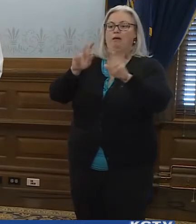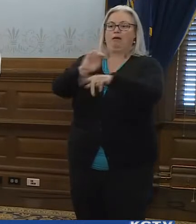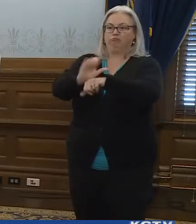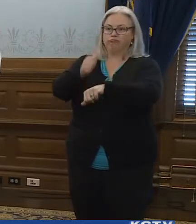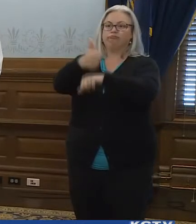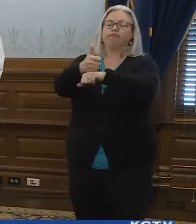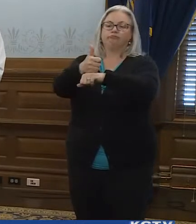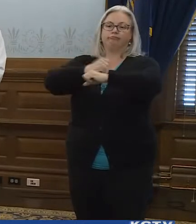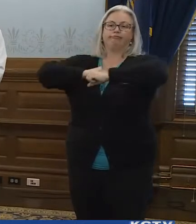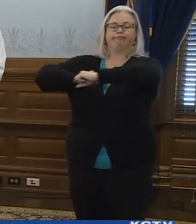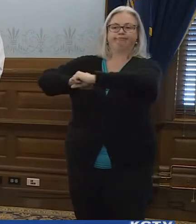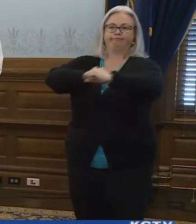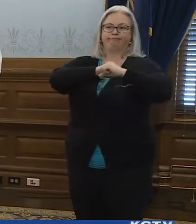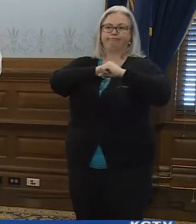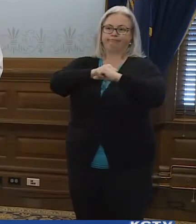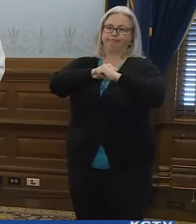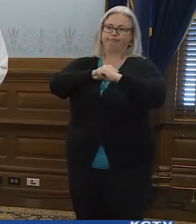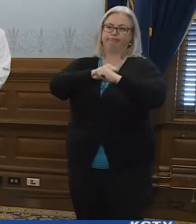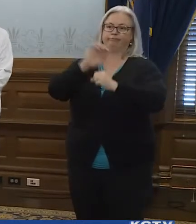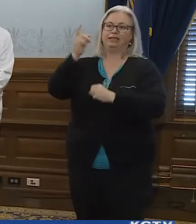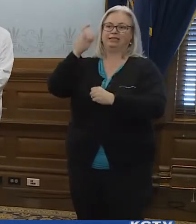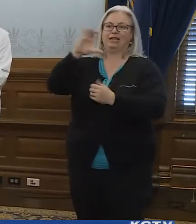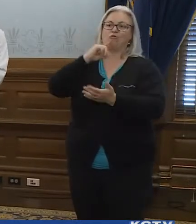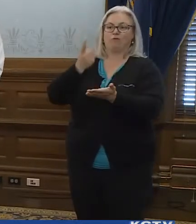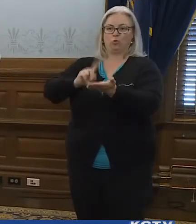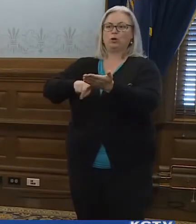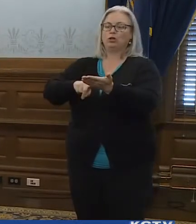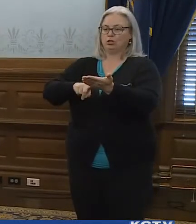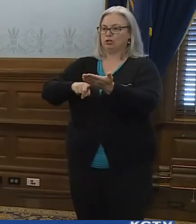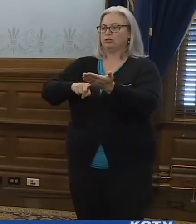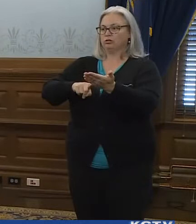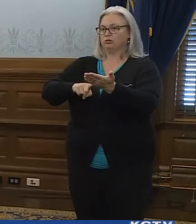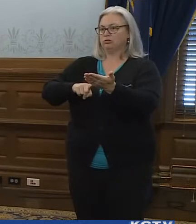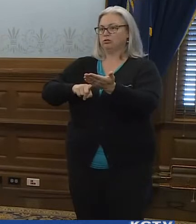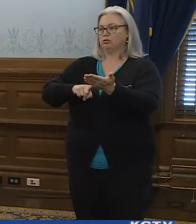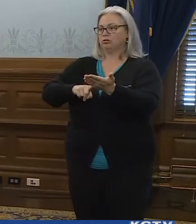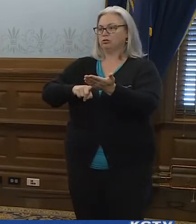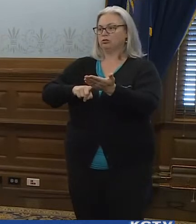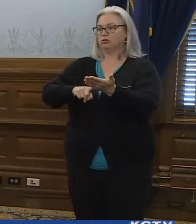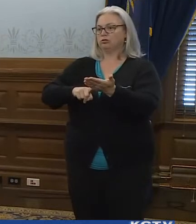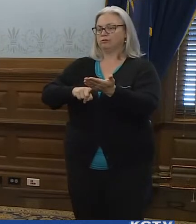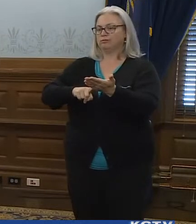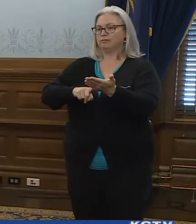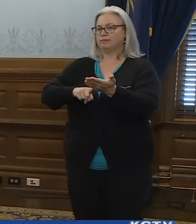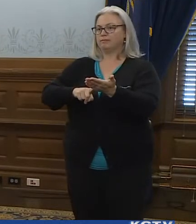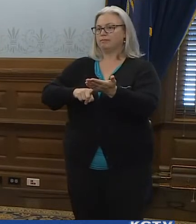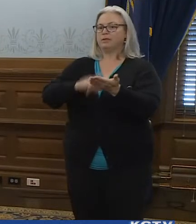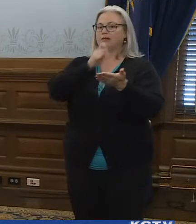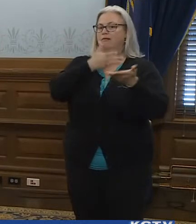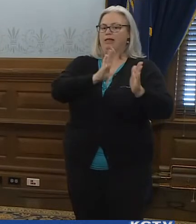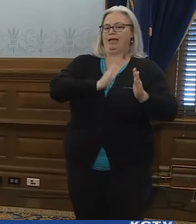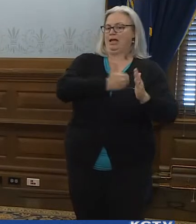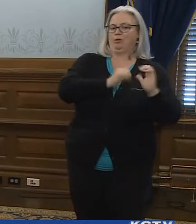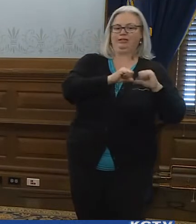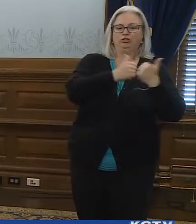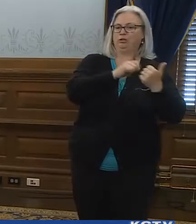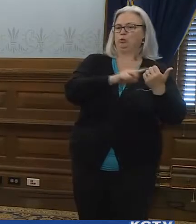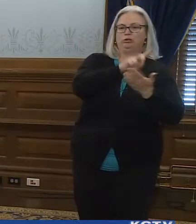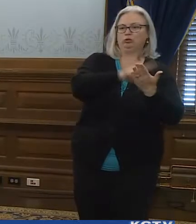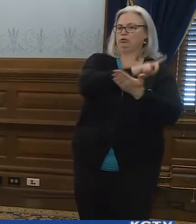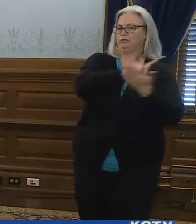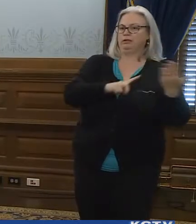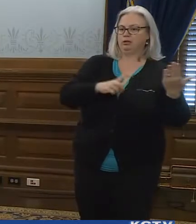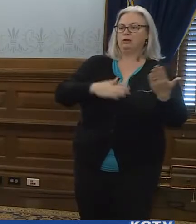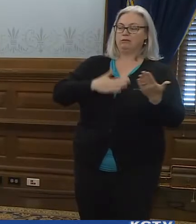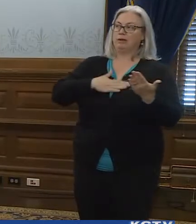place the executive order that did not allow our agencies to discriminate, and so